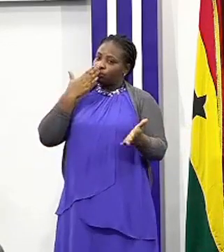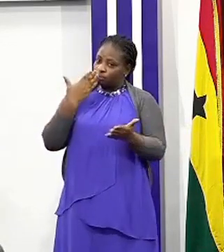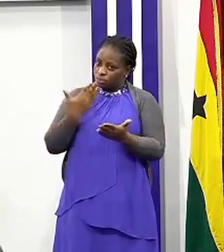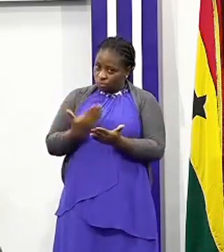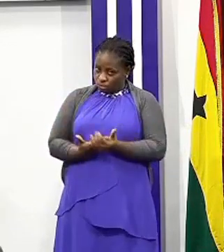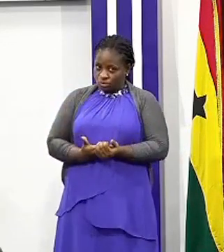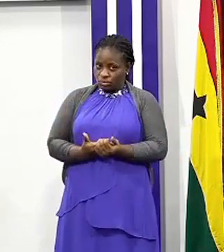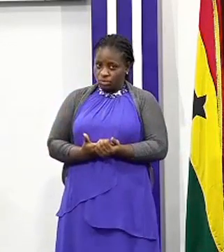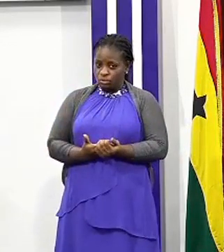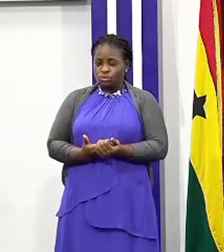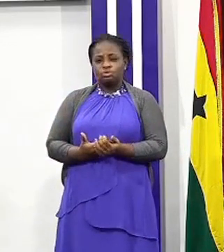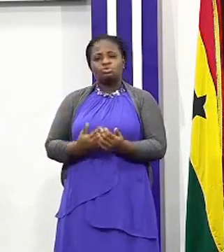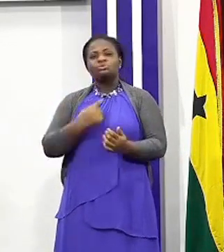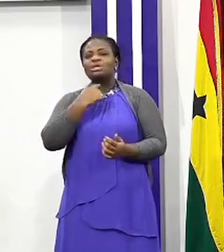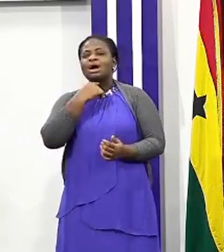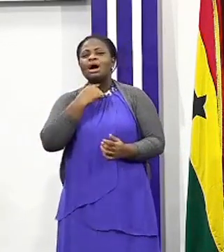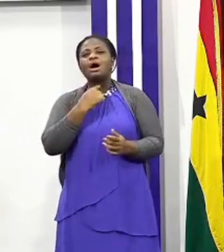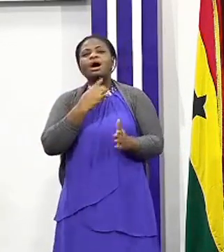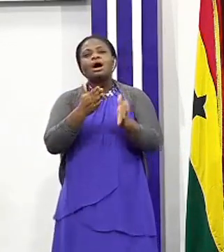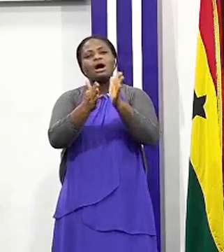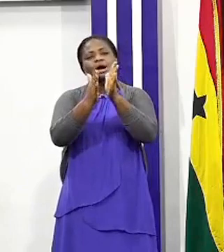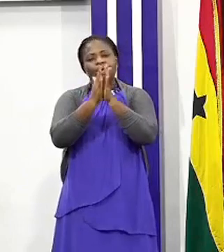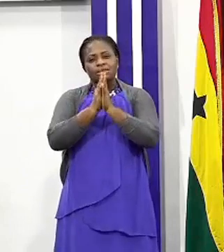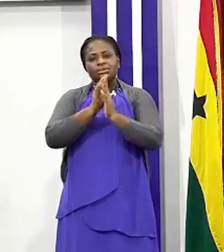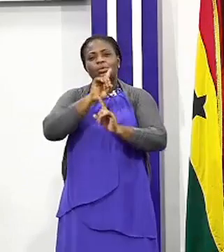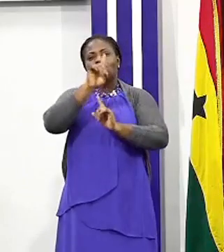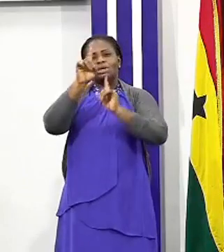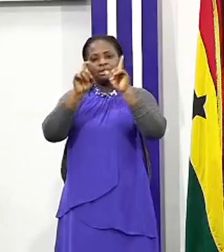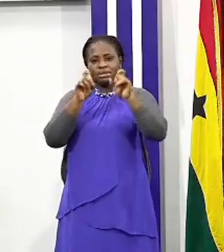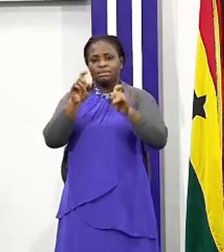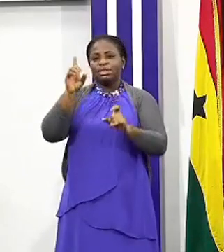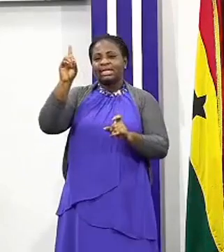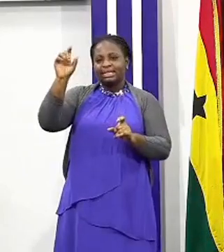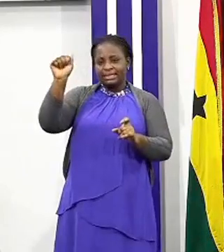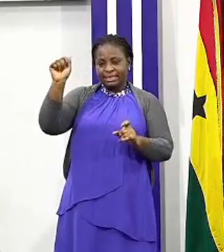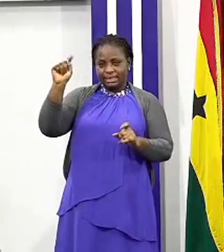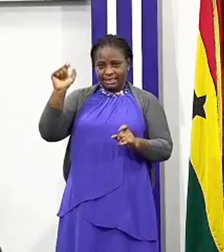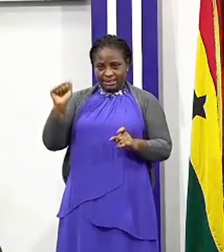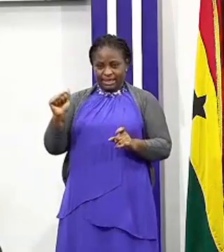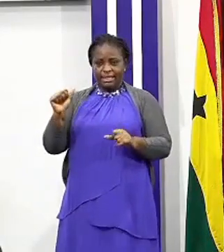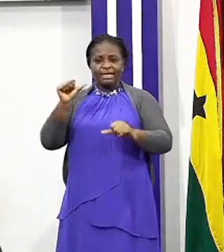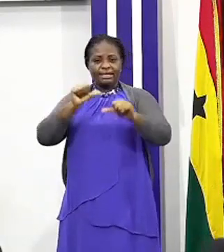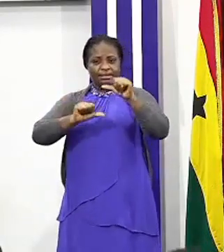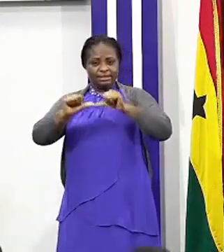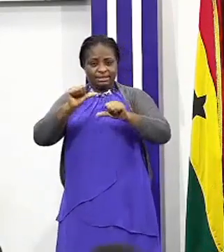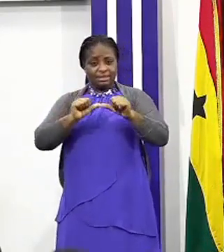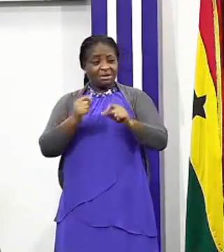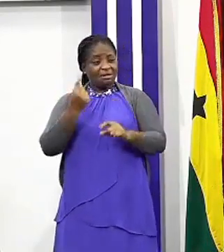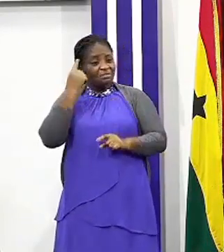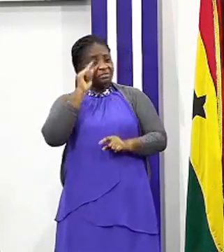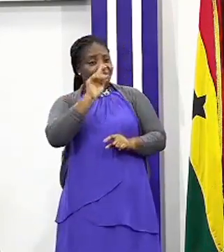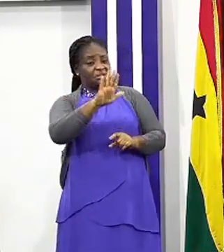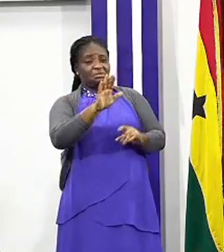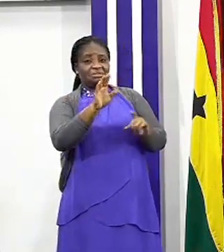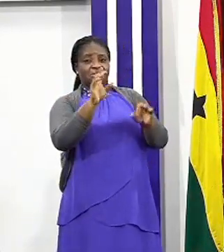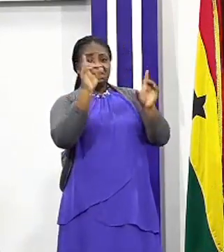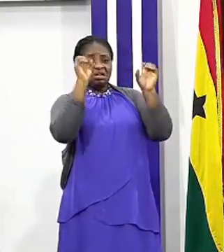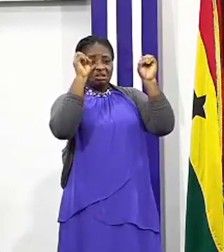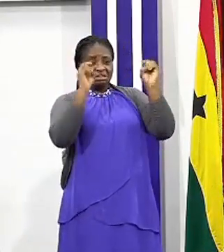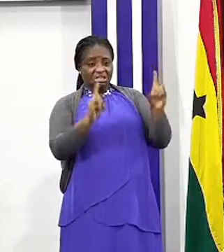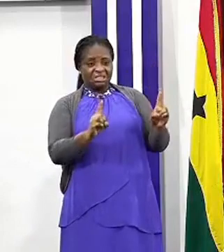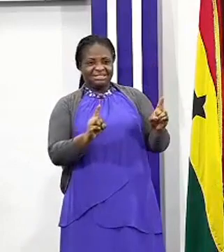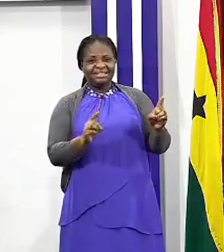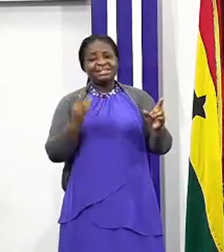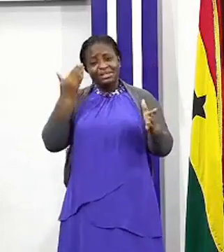raise questions about the data and the science. And even for the academics, they believe in